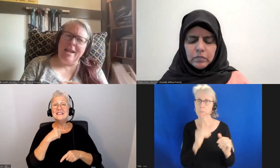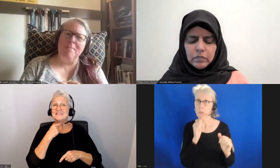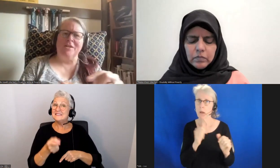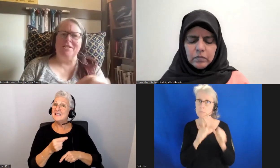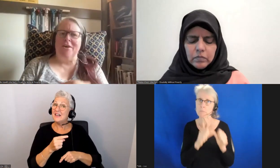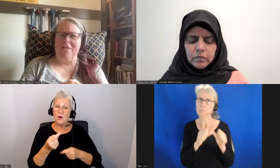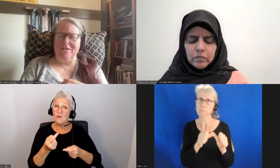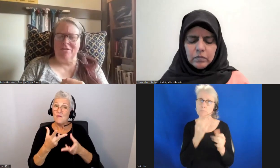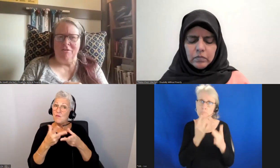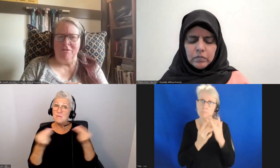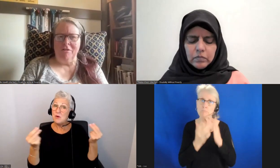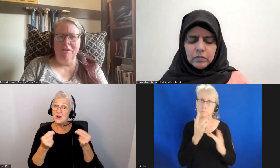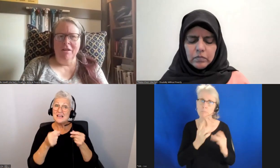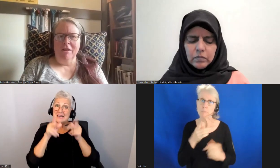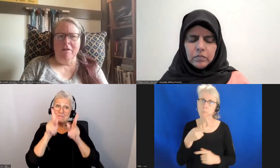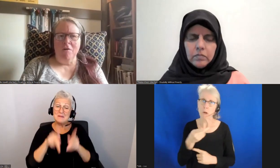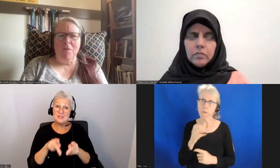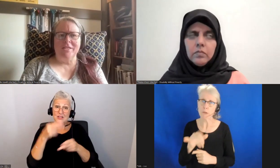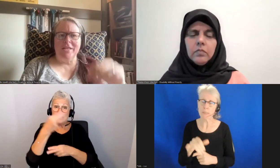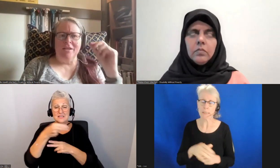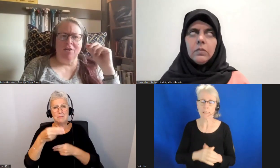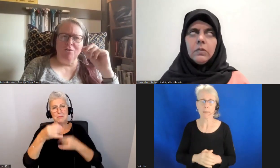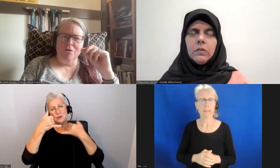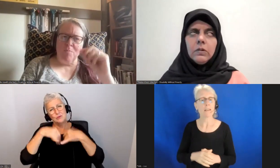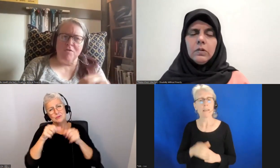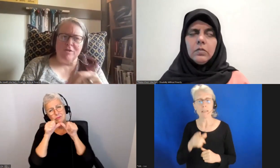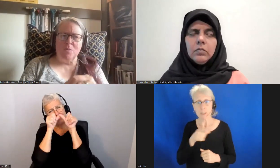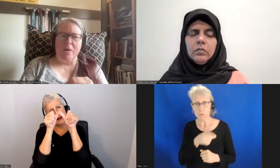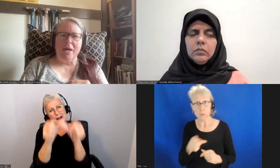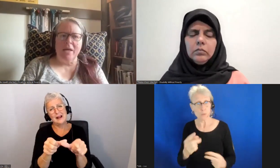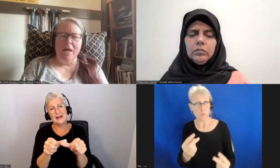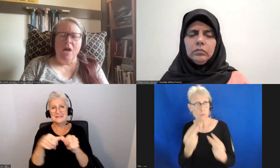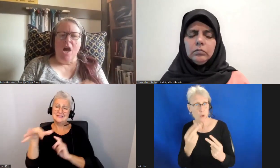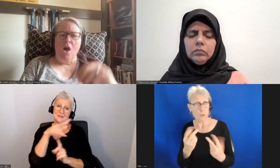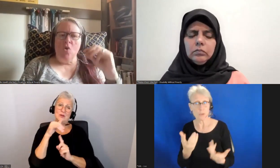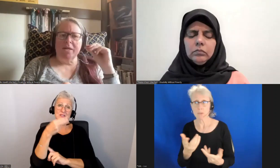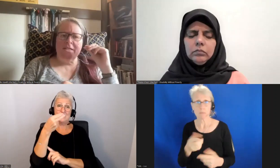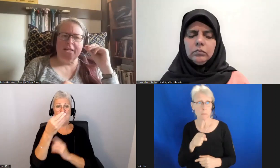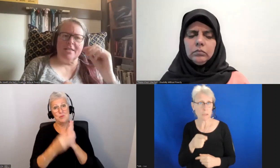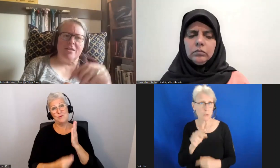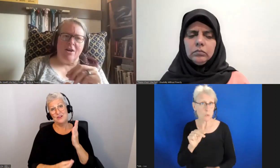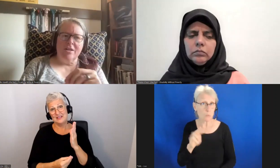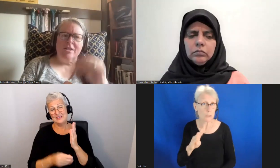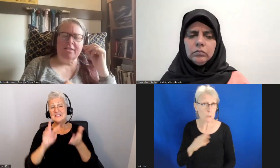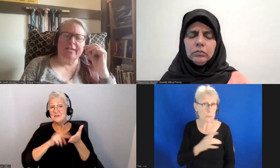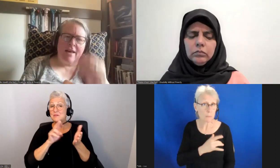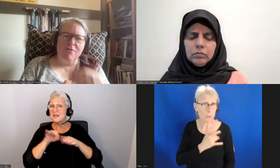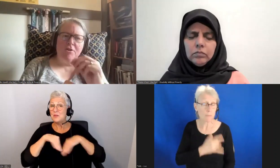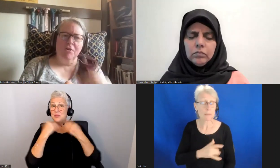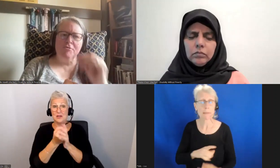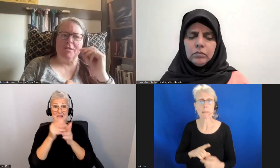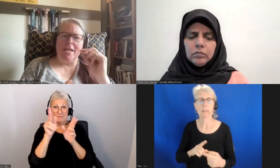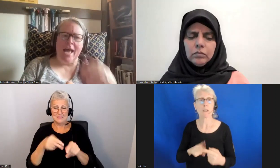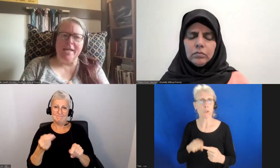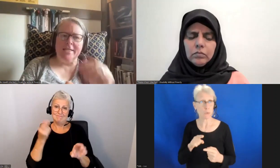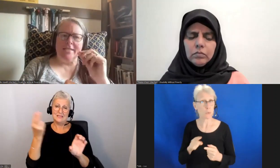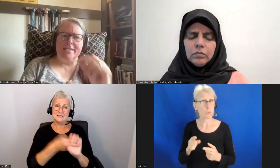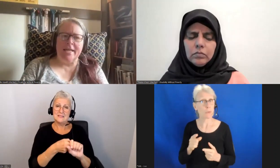to anybody on this call who is in New Brunswick, who exists on